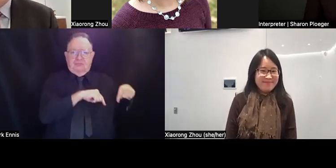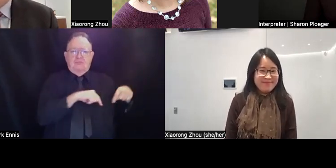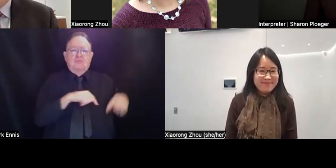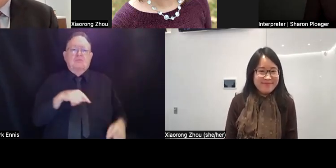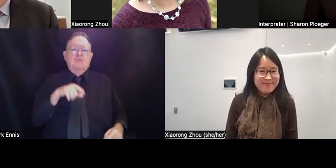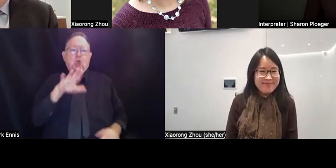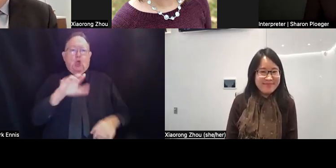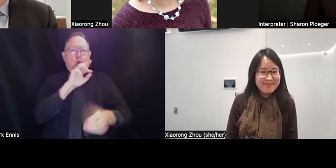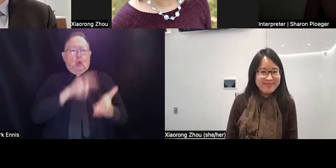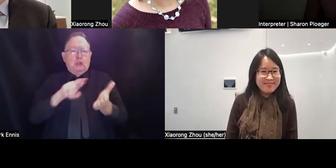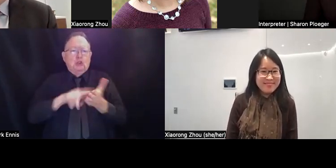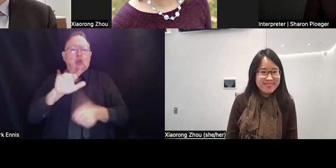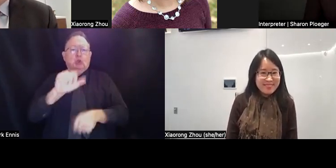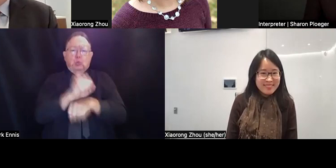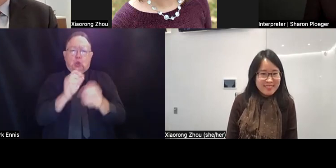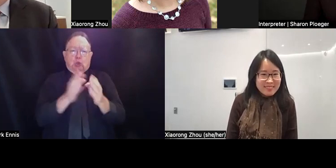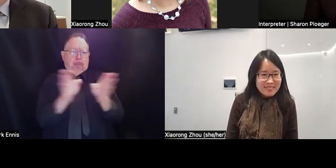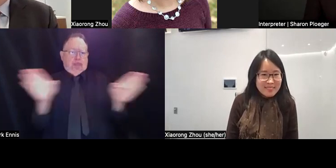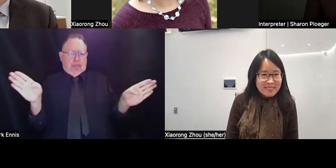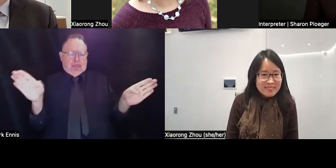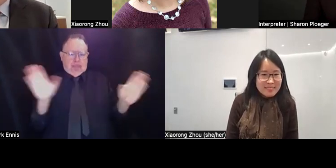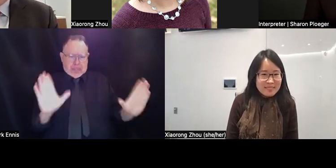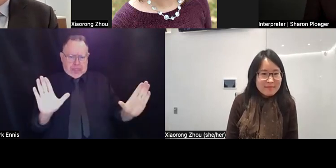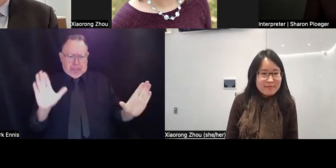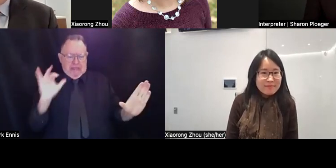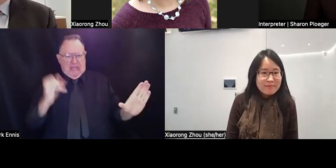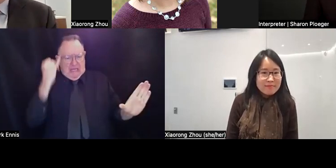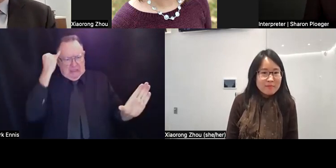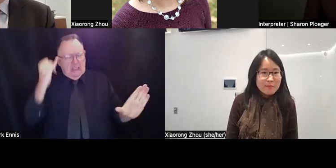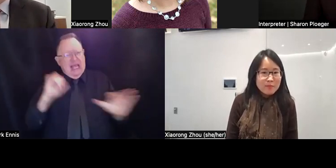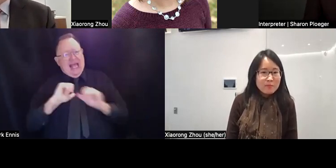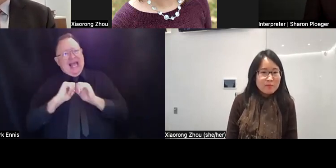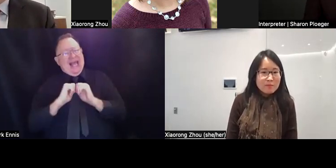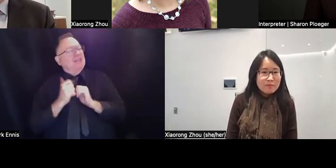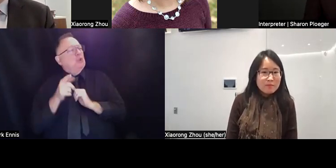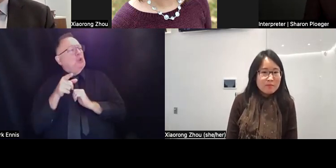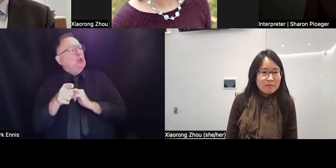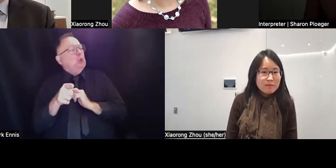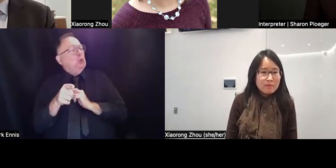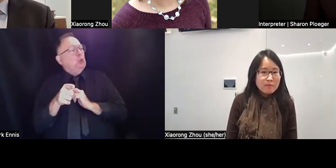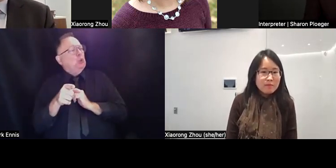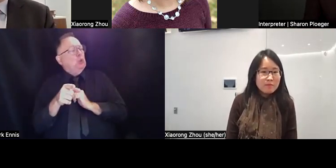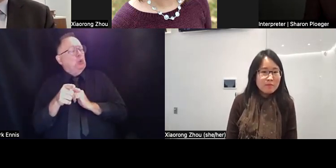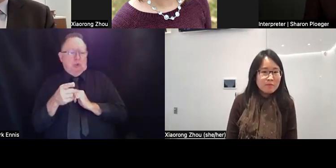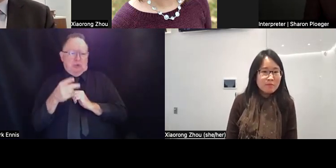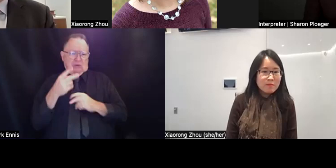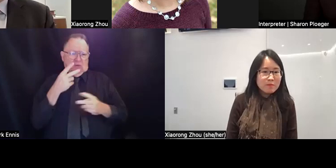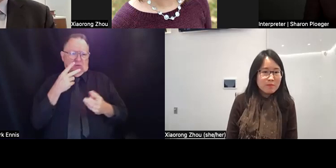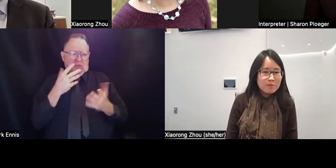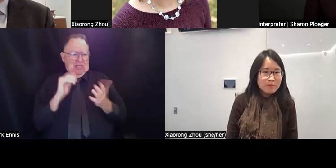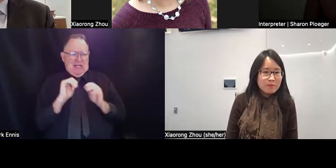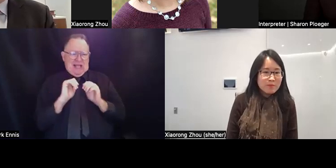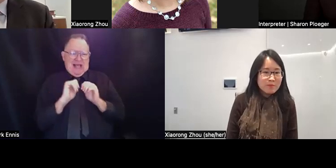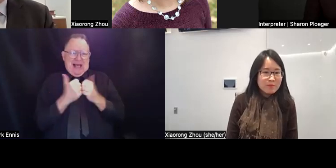you do. How do you view, or how do you see this work advancing the rights of deaf